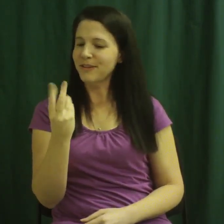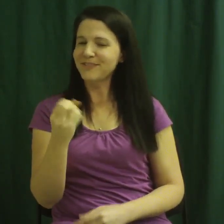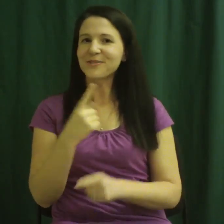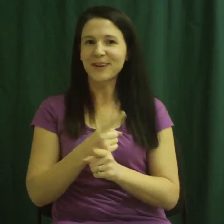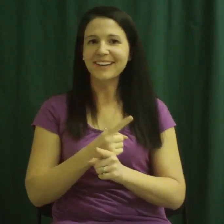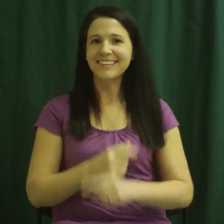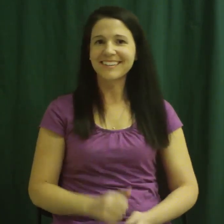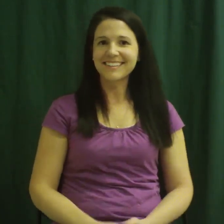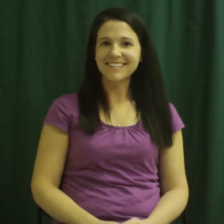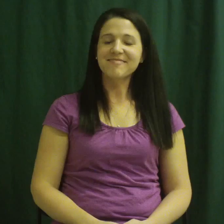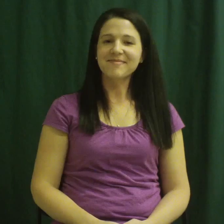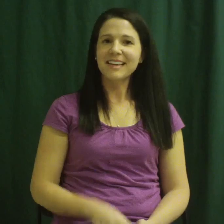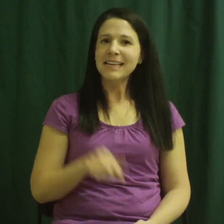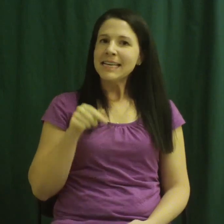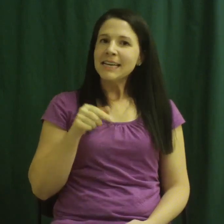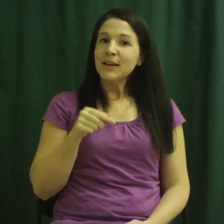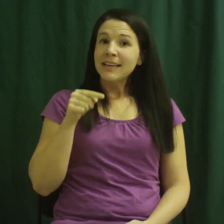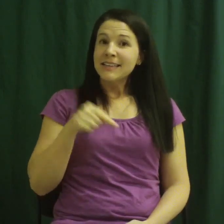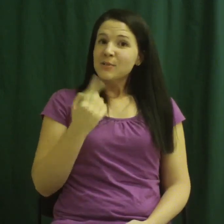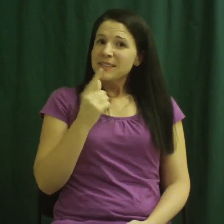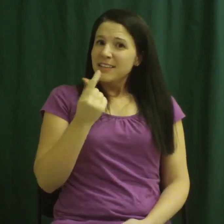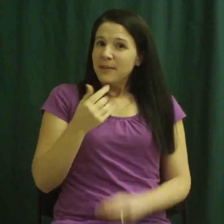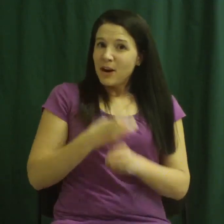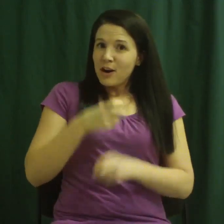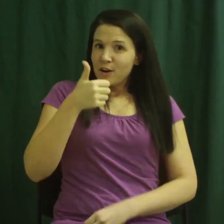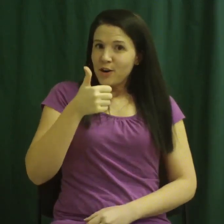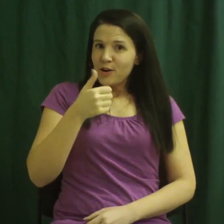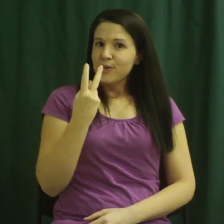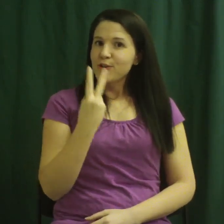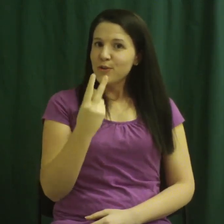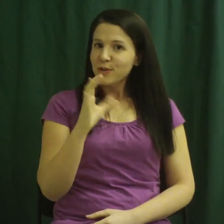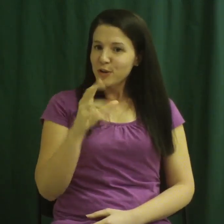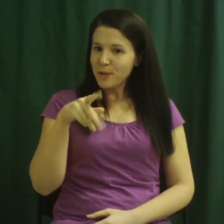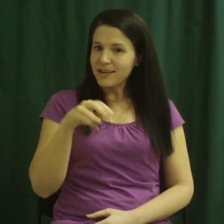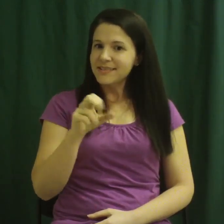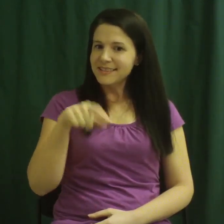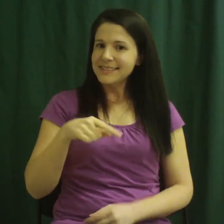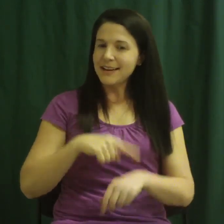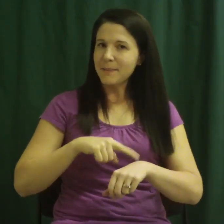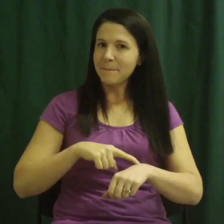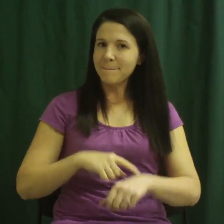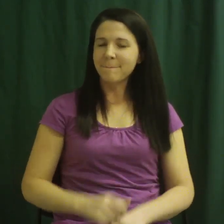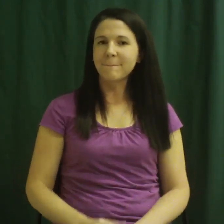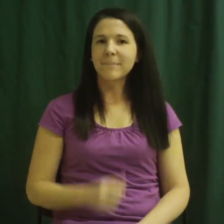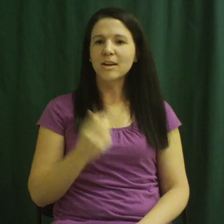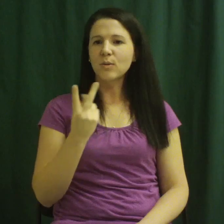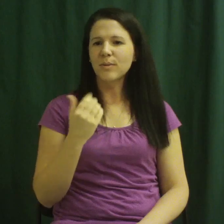This one's going to be a little harder. This one's 2 coupons. You will have until 5